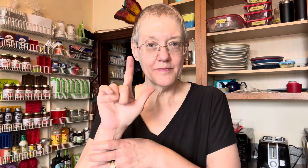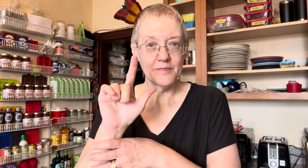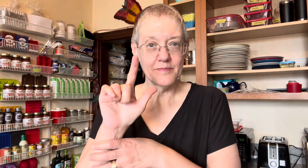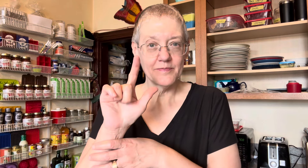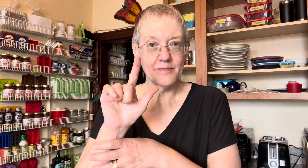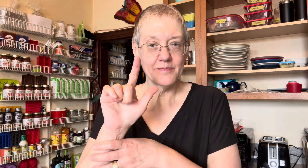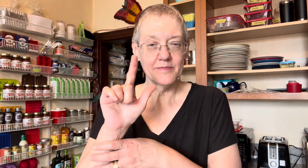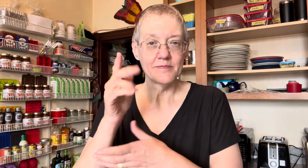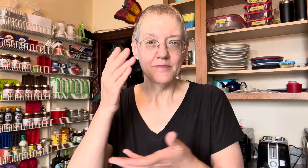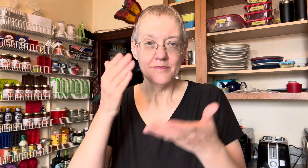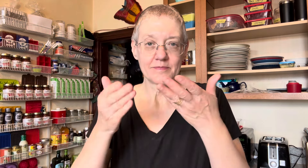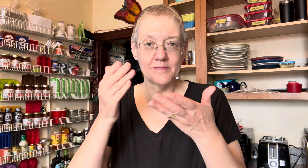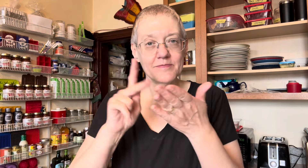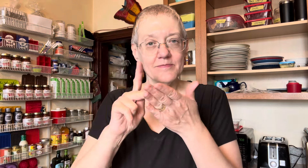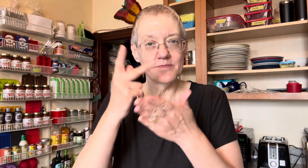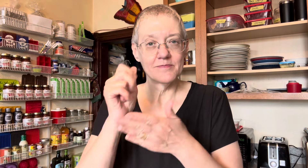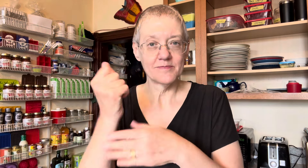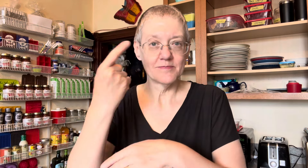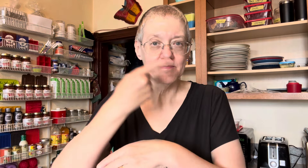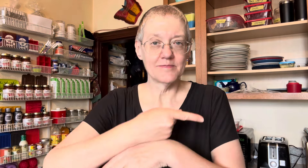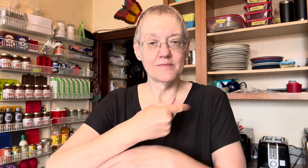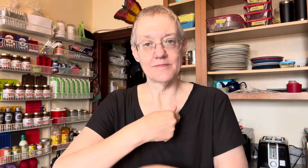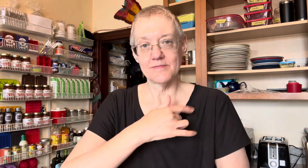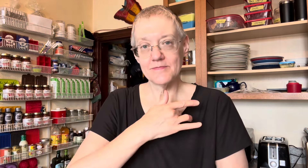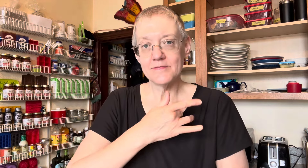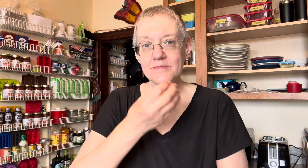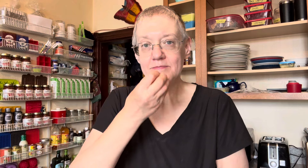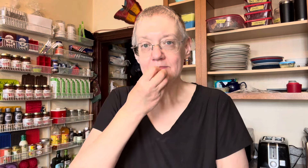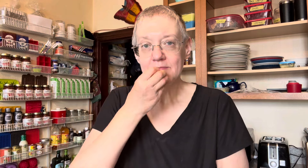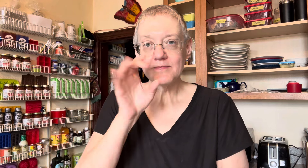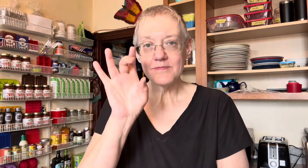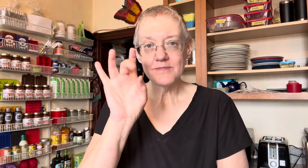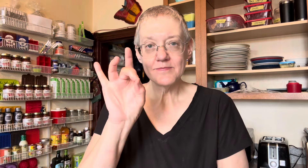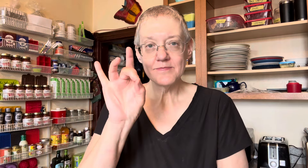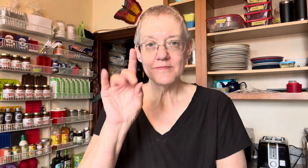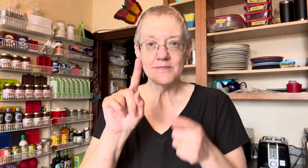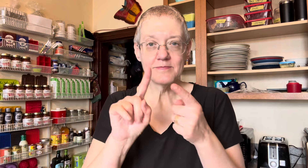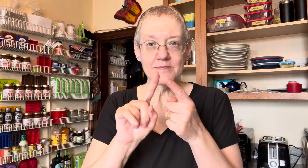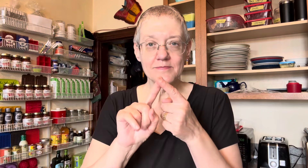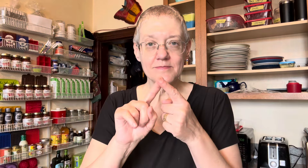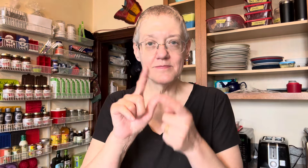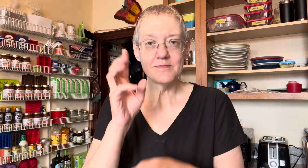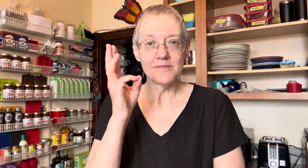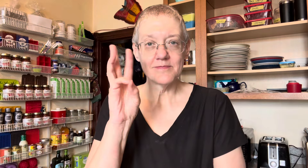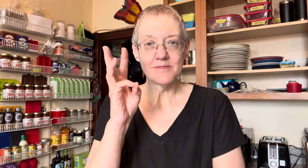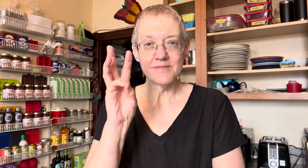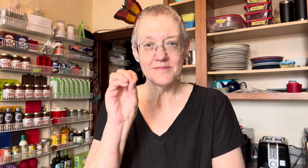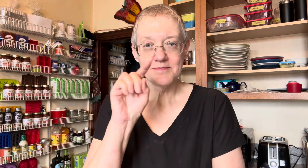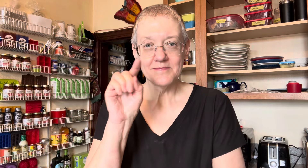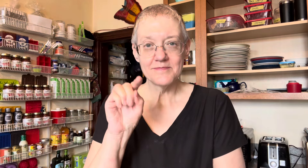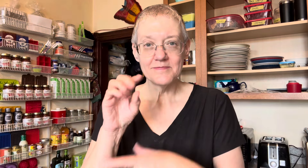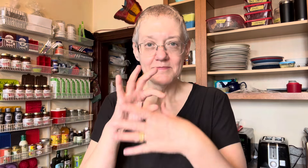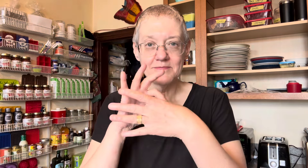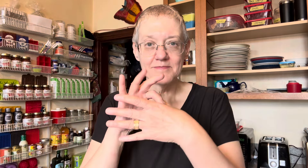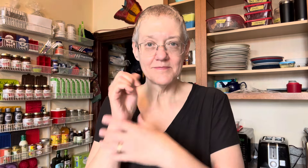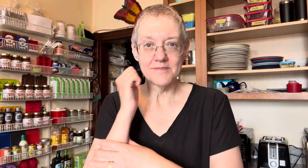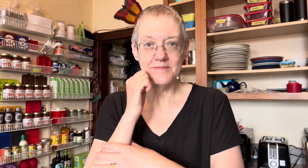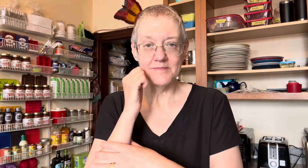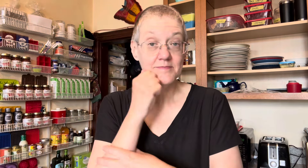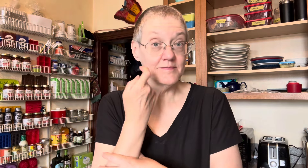I tend to eat 2 per meal. And I'll probably eat meat twice a day. So I'll have 8 to 12